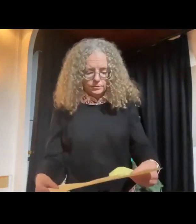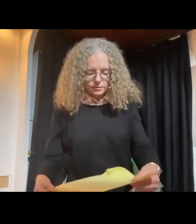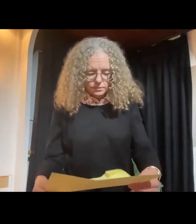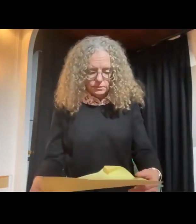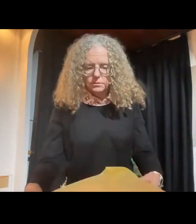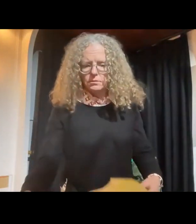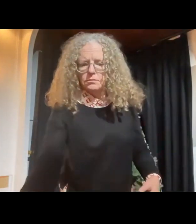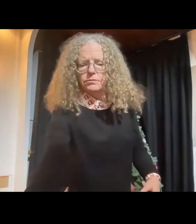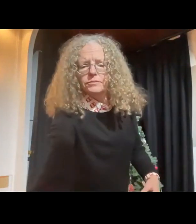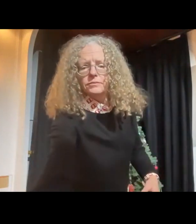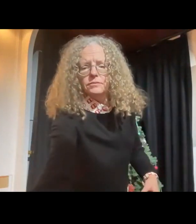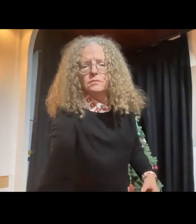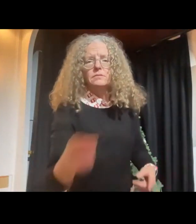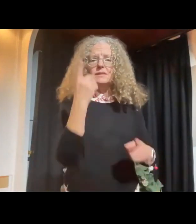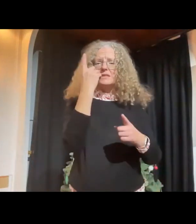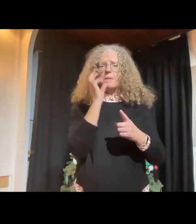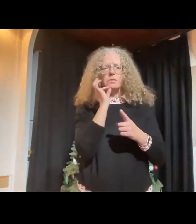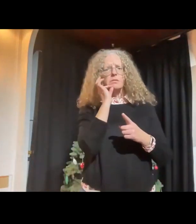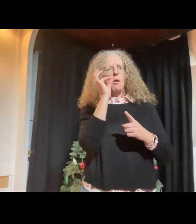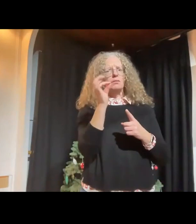So we have more questions from the room.